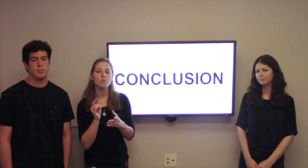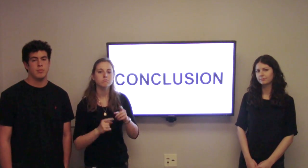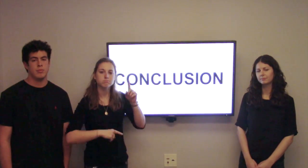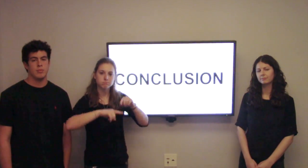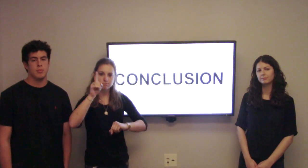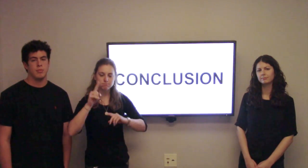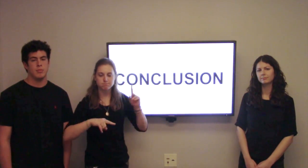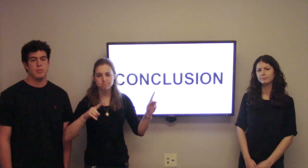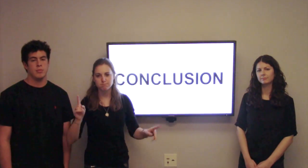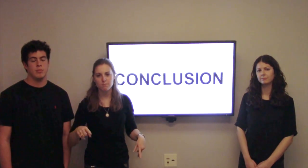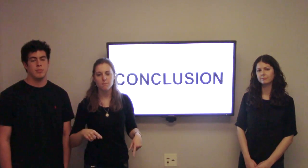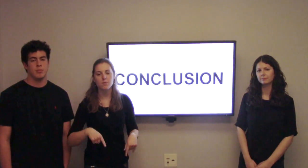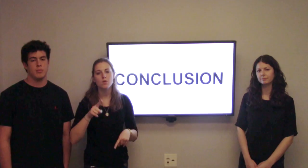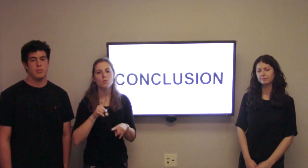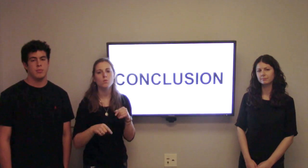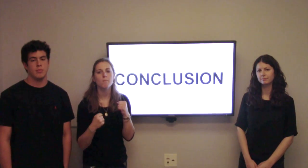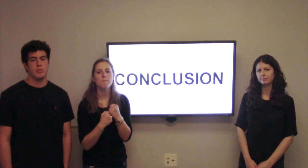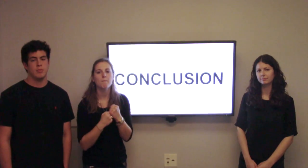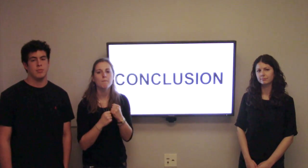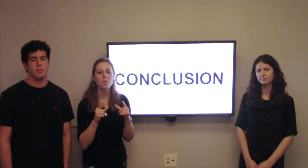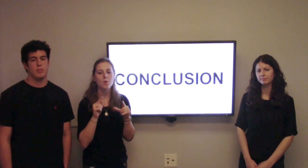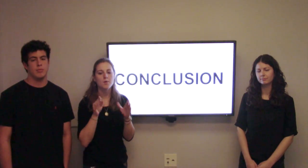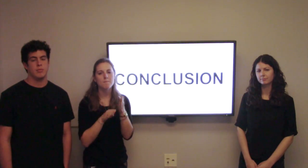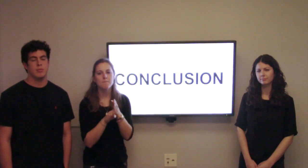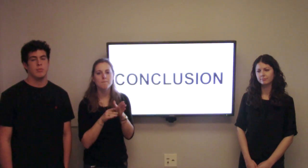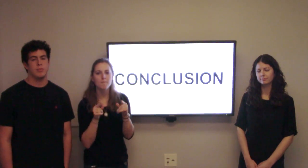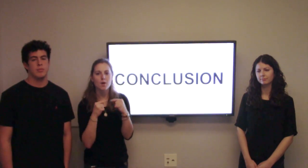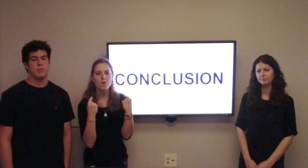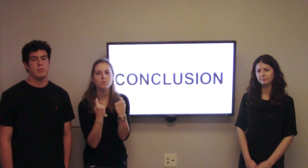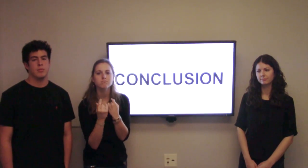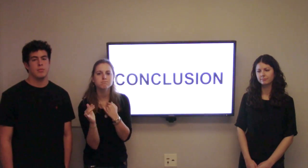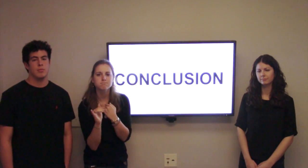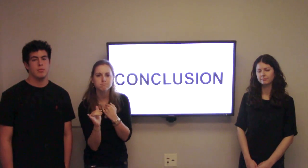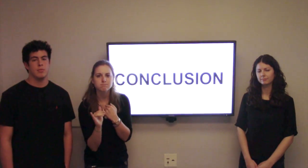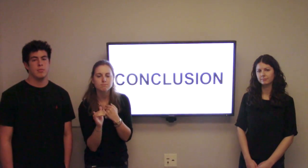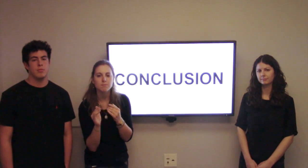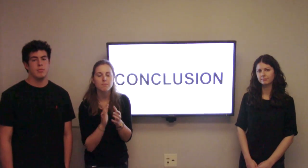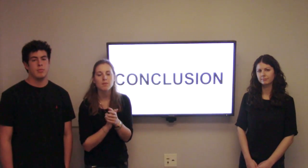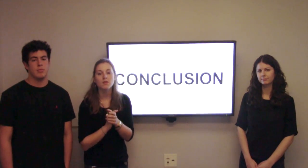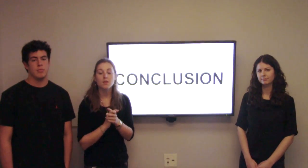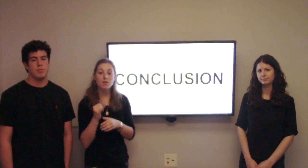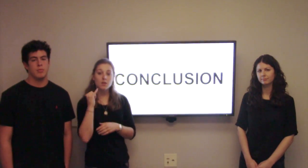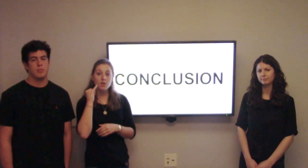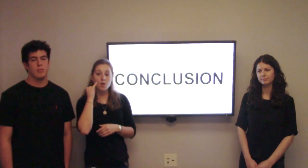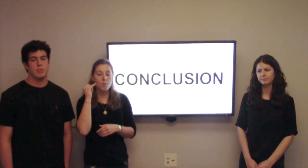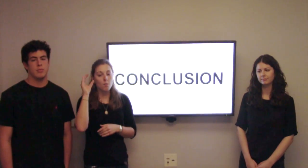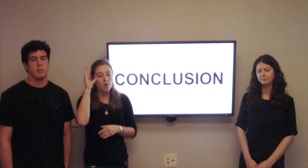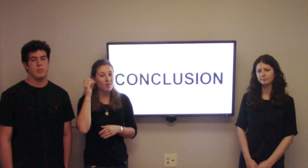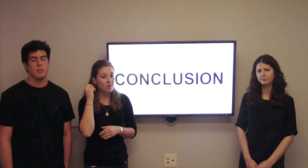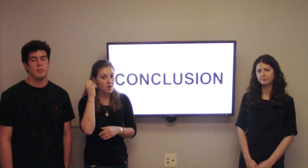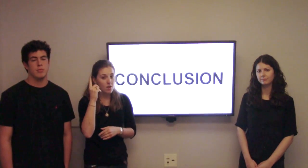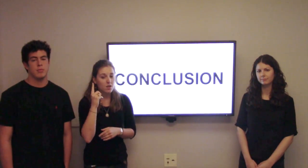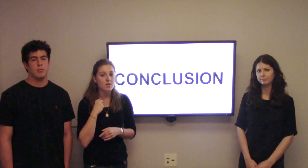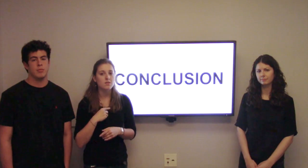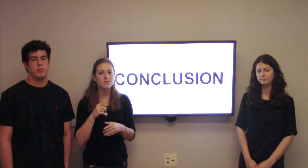All students have a variation in their experiences, and you can't support different minority groups the exact same way. An important concept